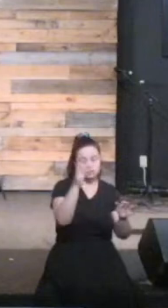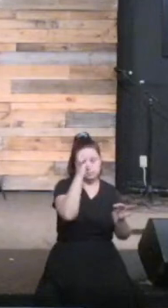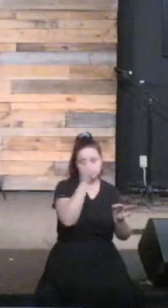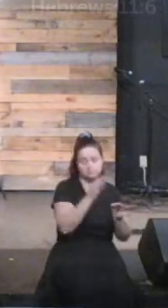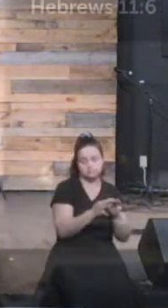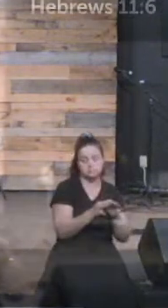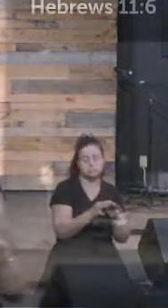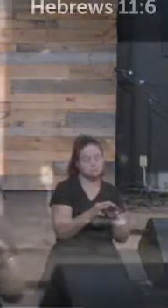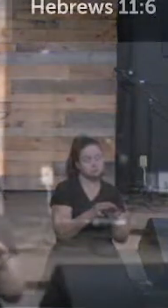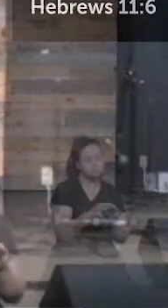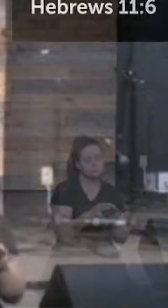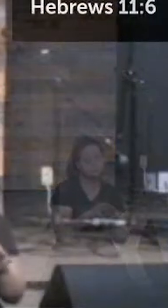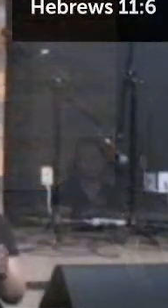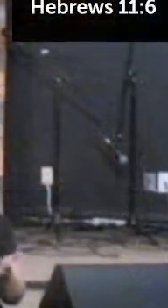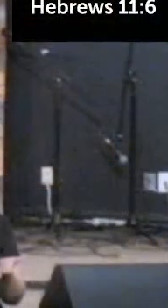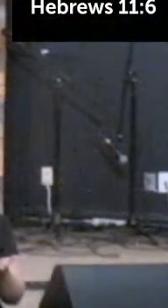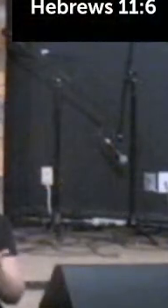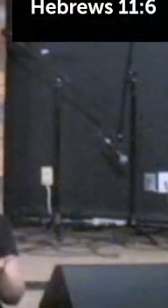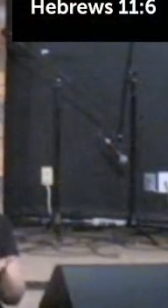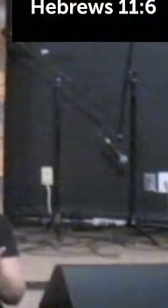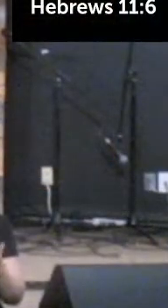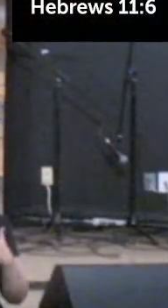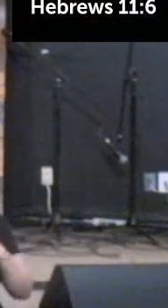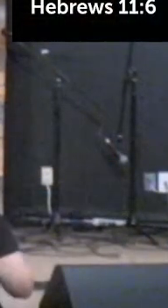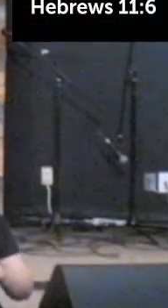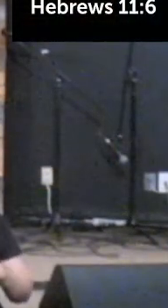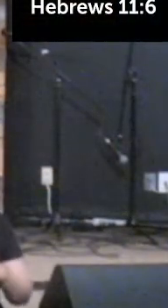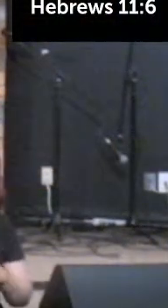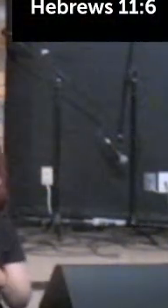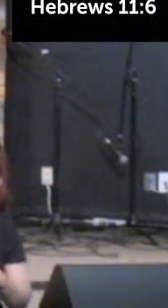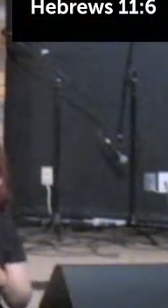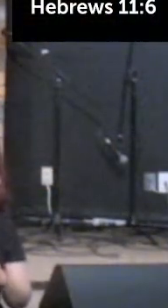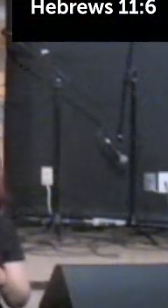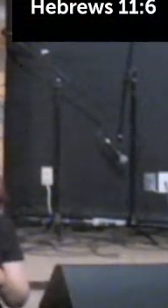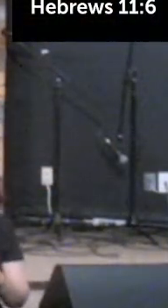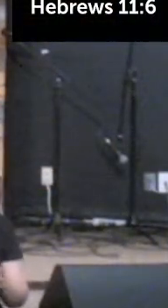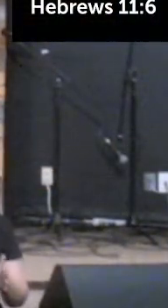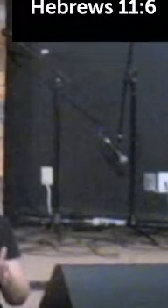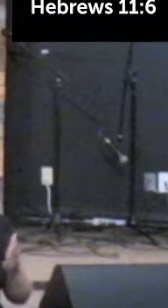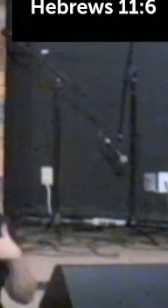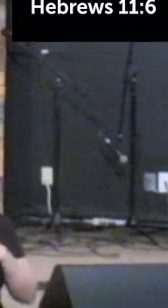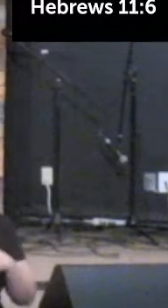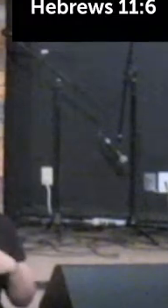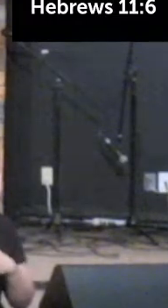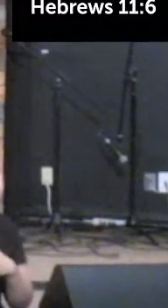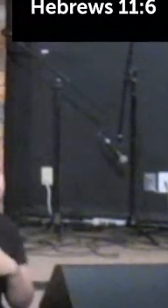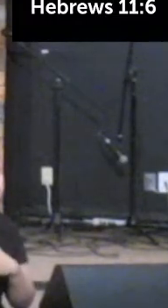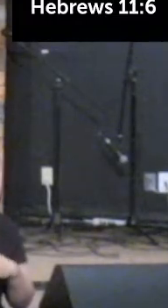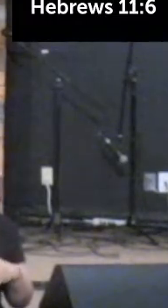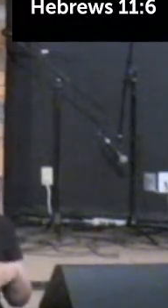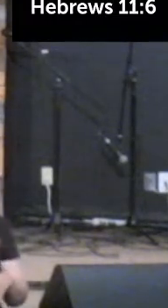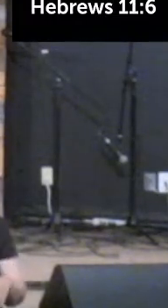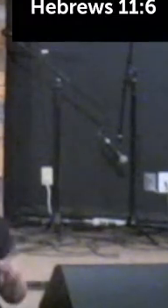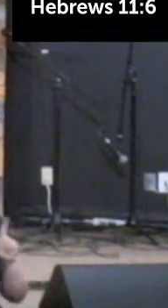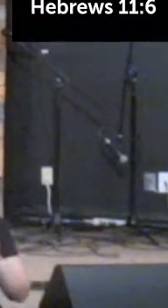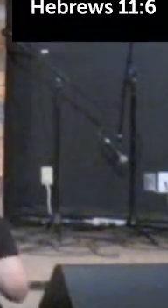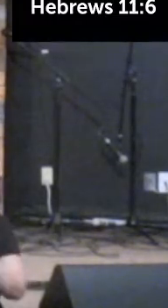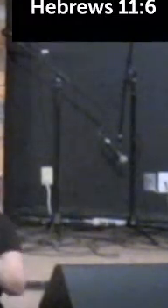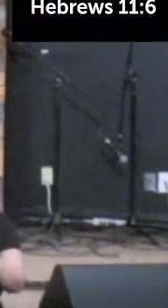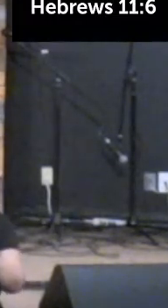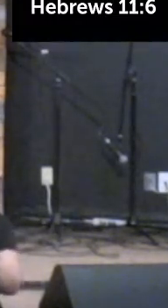faith it is impossible to please God what pleases God us walking with